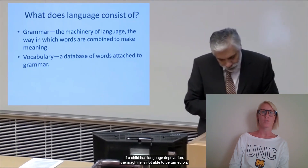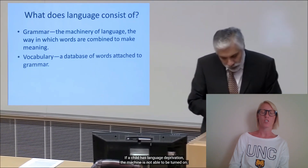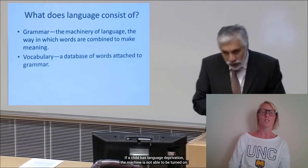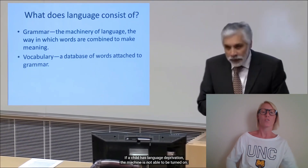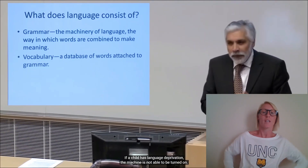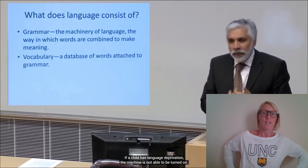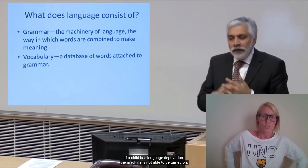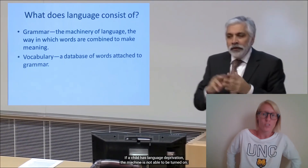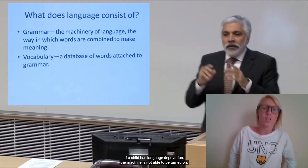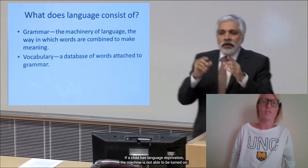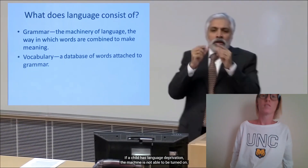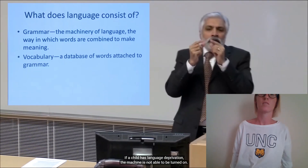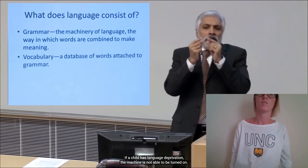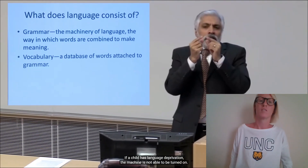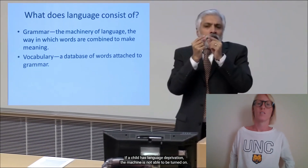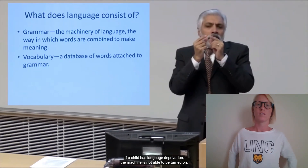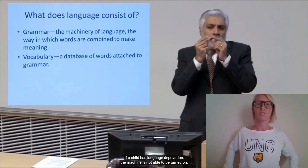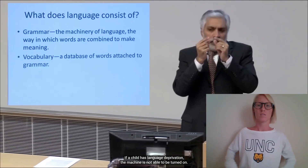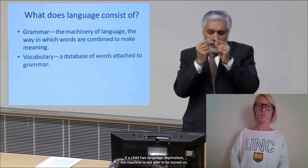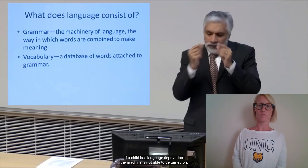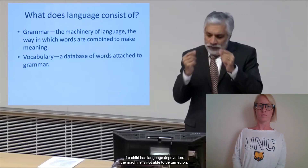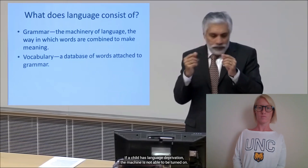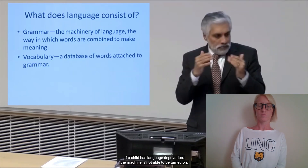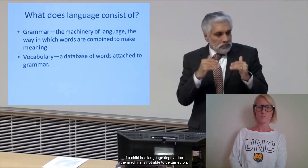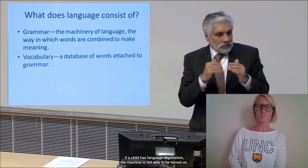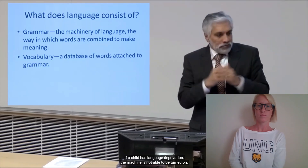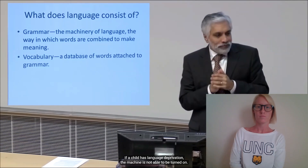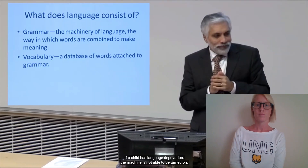It's like a machine that you can't turn on.